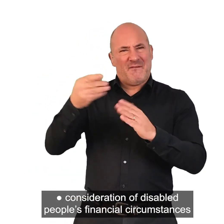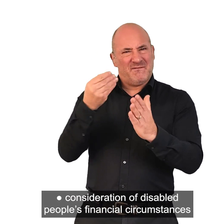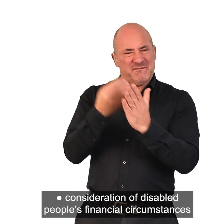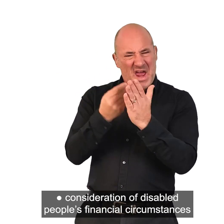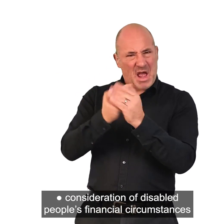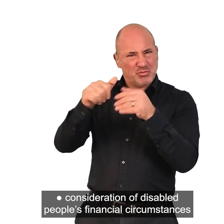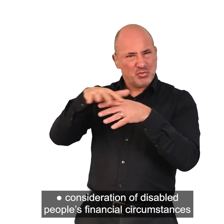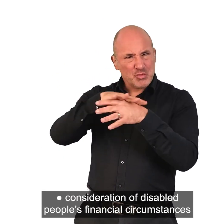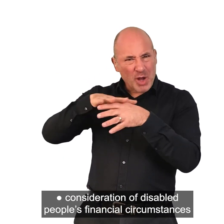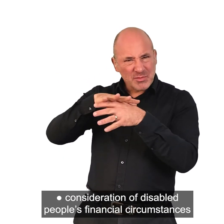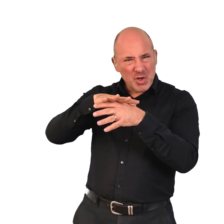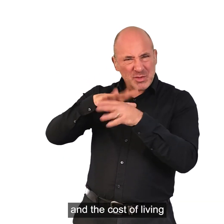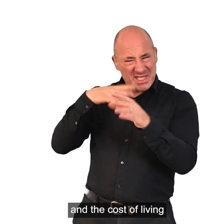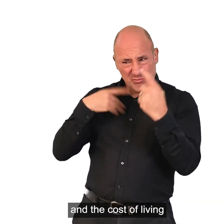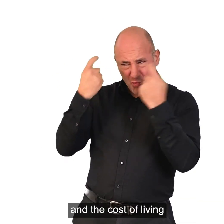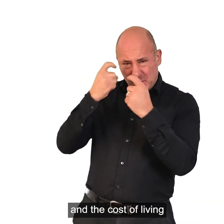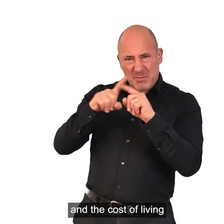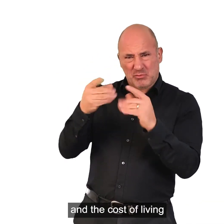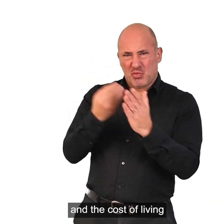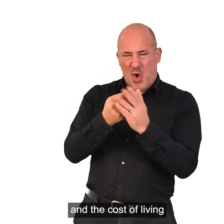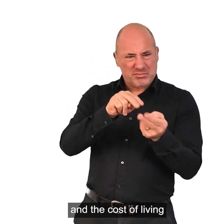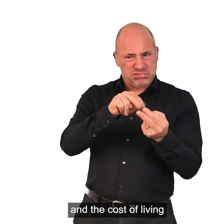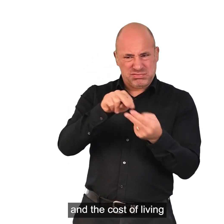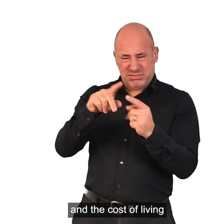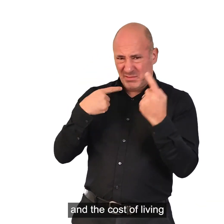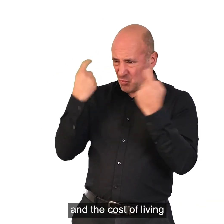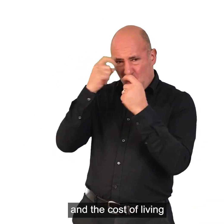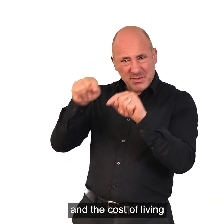Consideration of disabled people's financial circumstances and the cost of living.